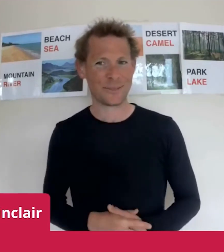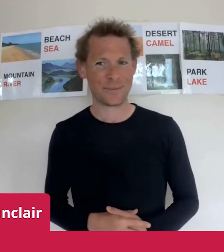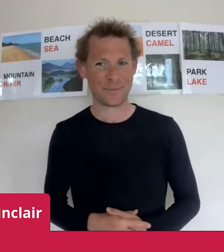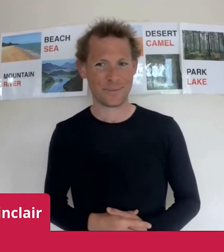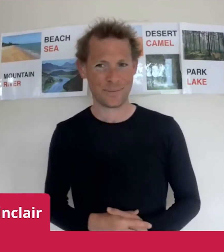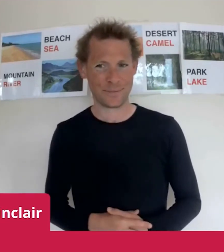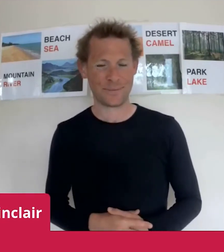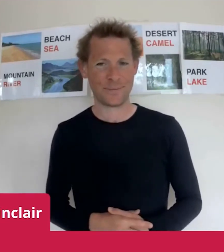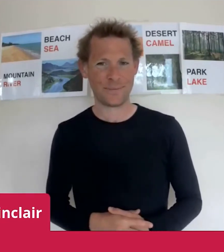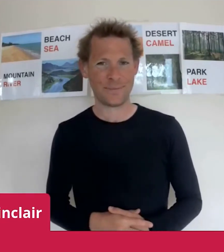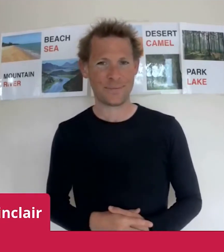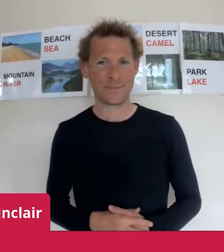confident.